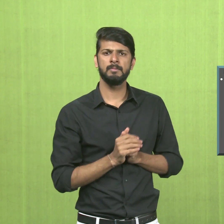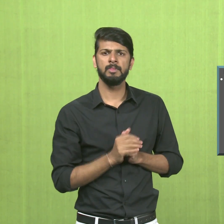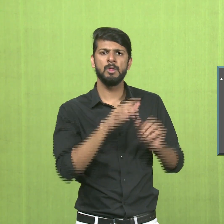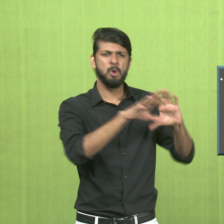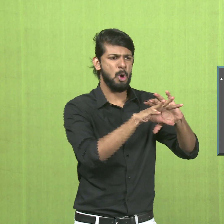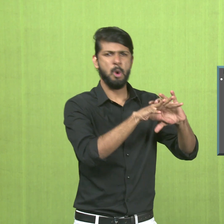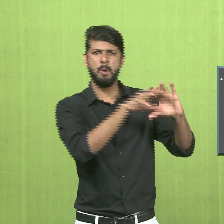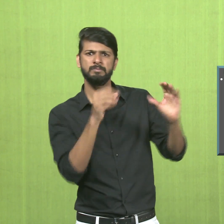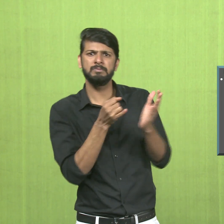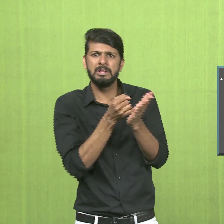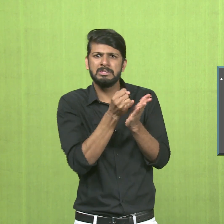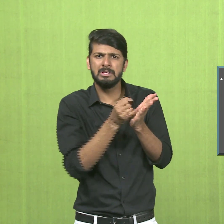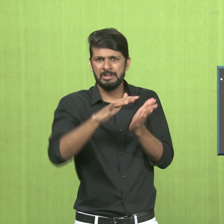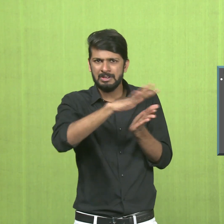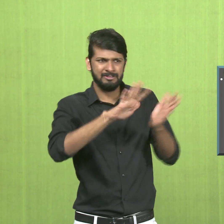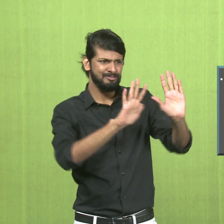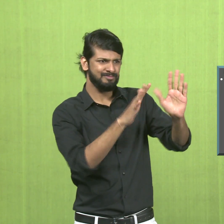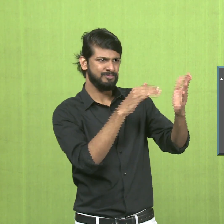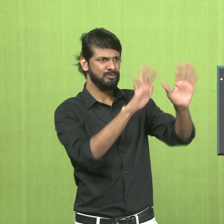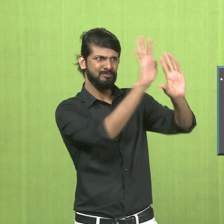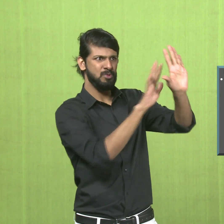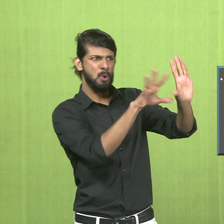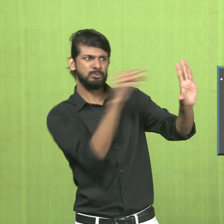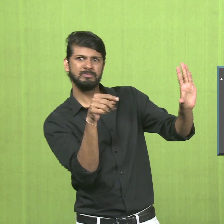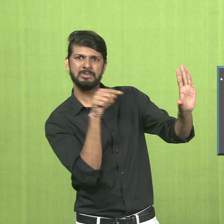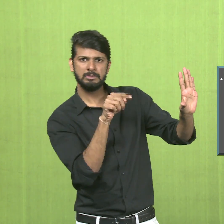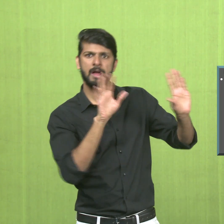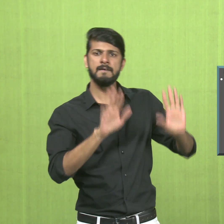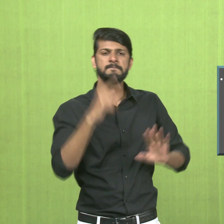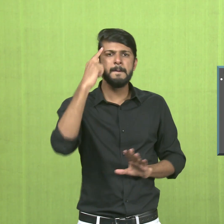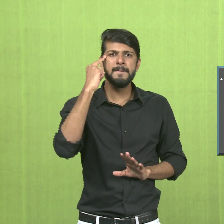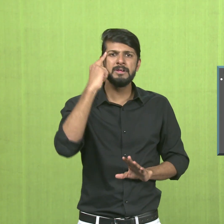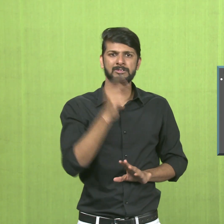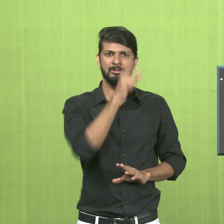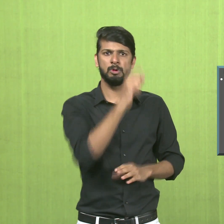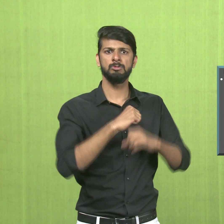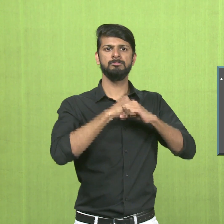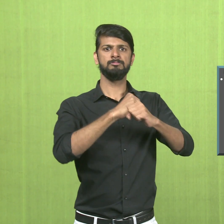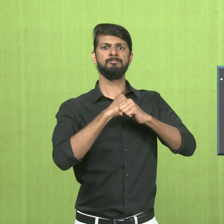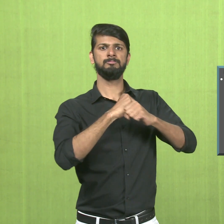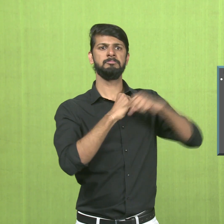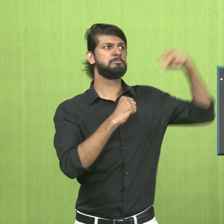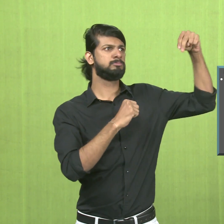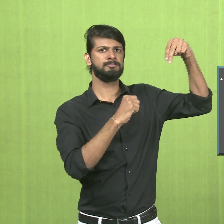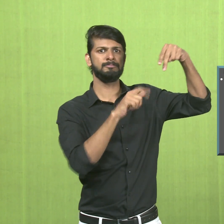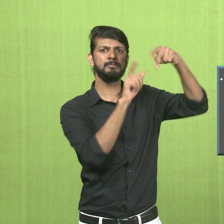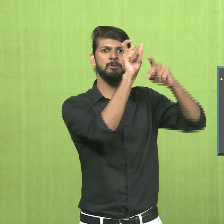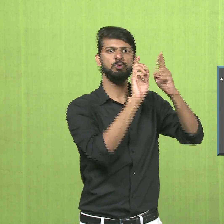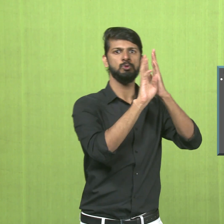in coitus can also be seen. Outside the frame is a black rider,